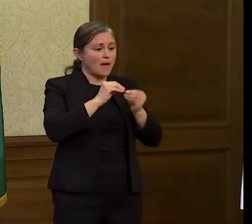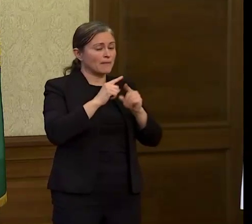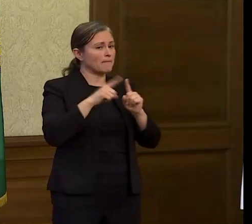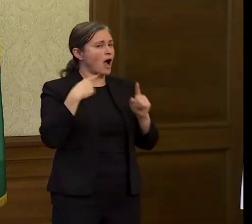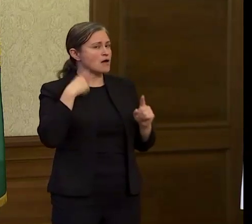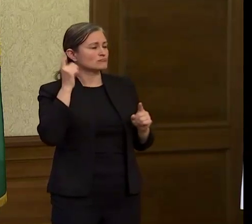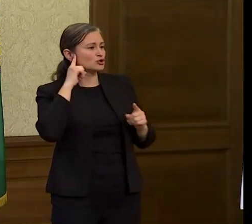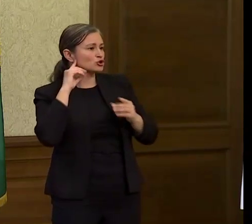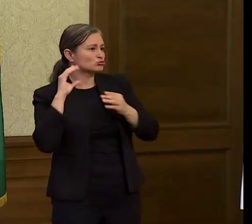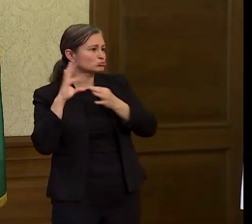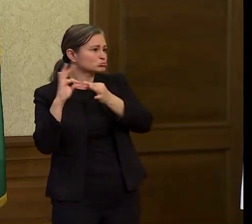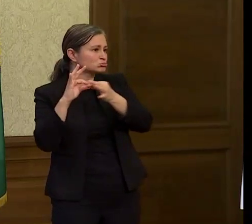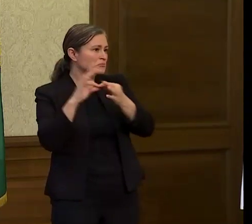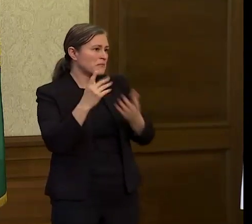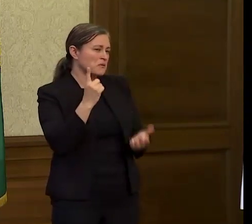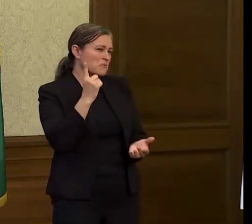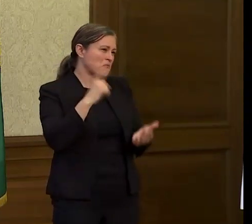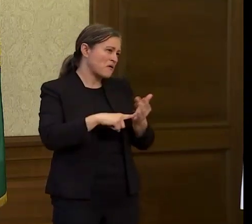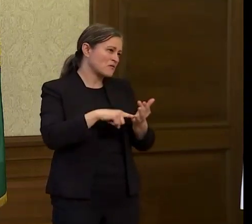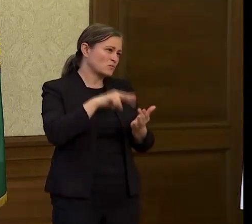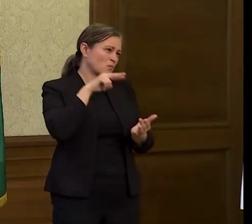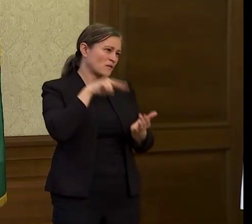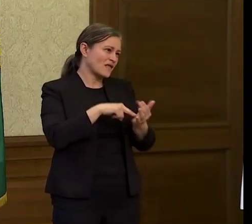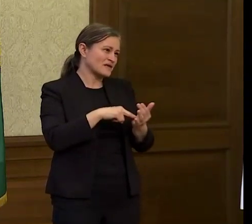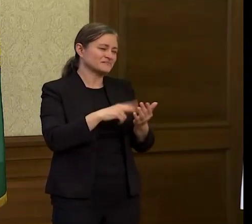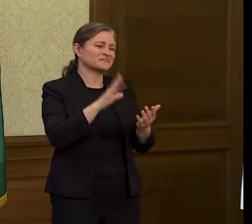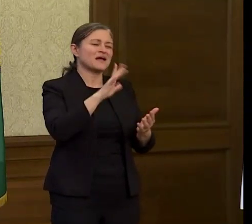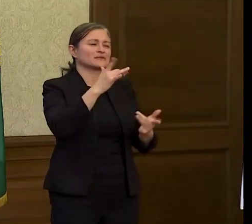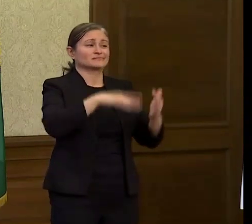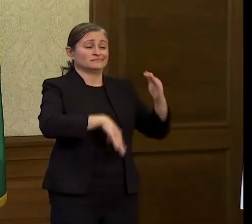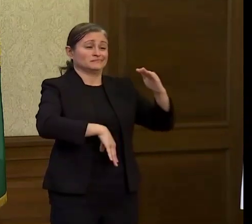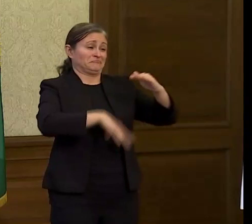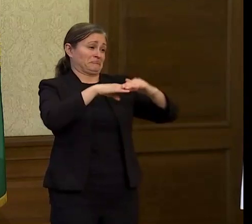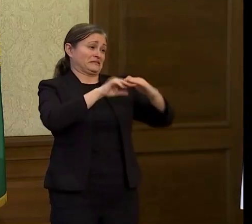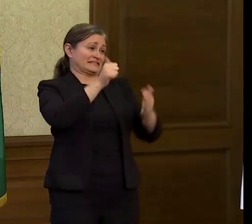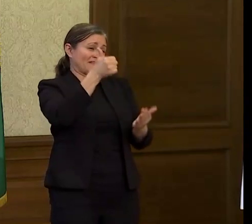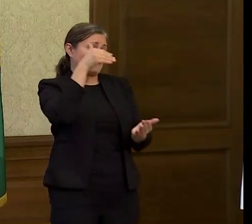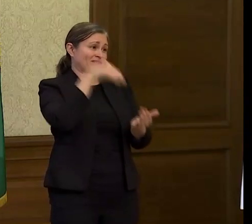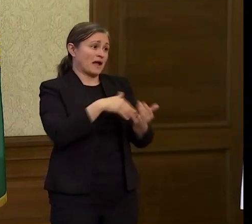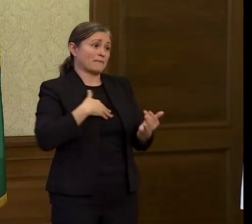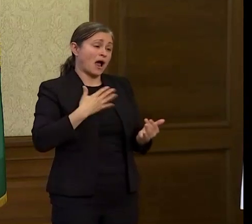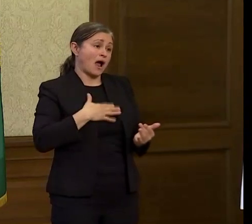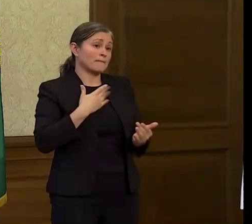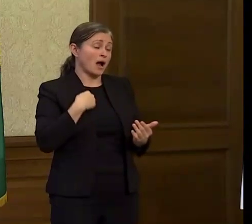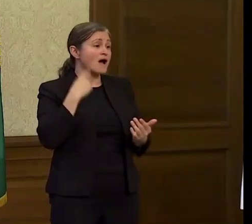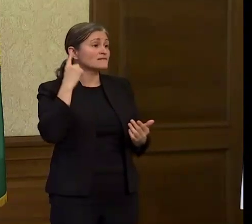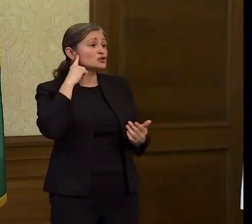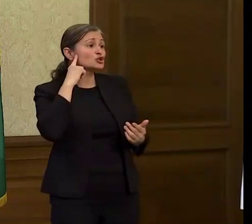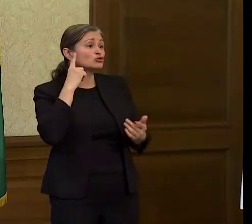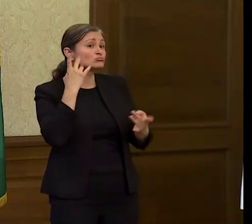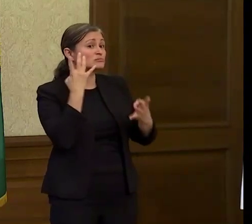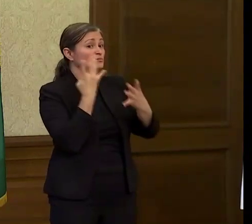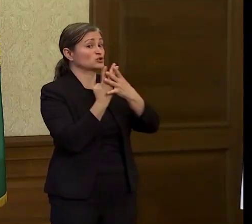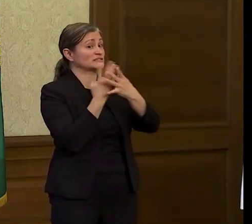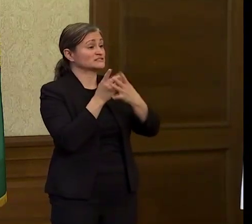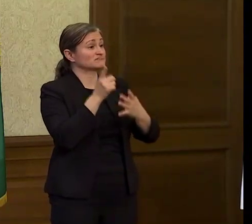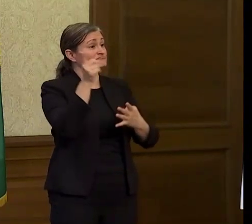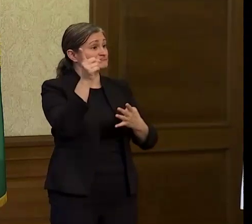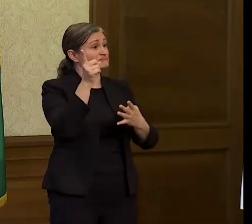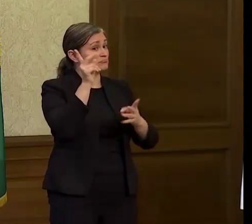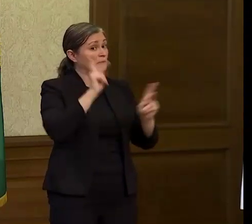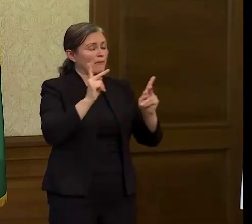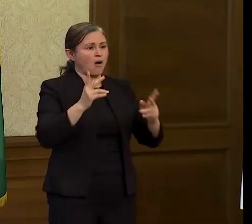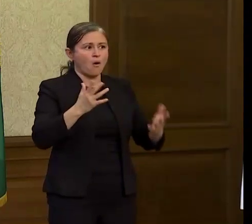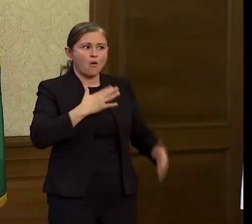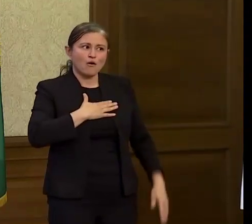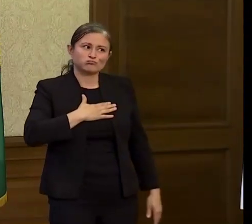than the tens, so we're very, very happy about it. I'm told that the incarcerated individuals are very pleased to have this mission statement, and we're